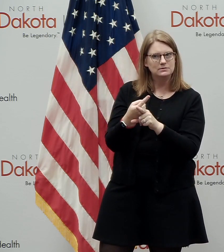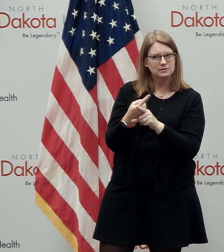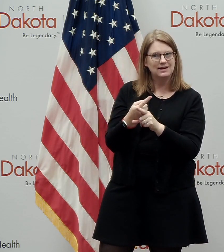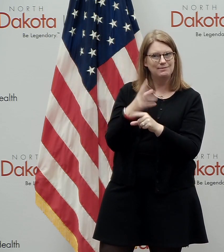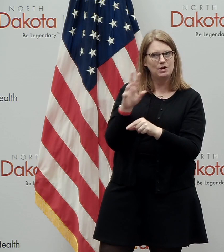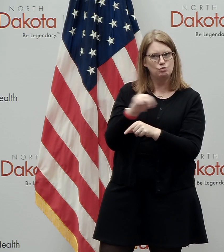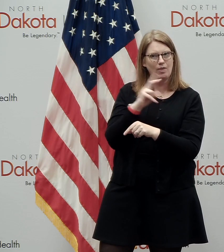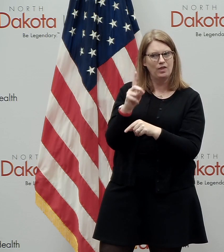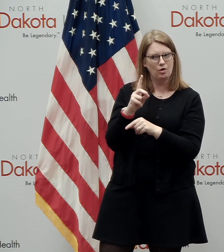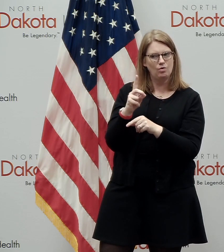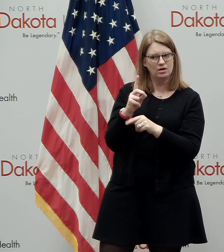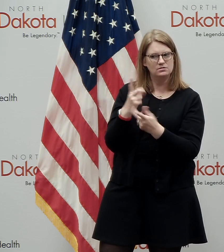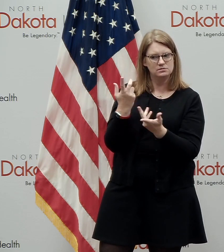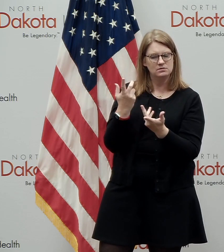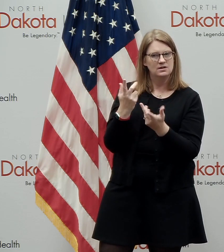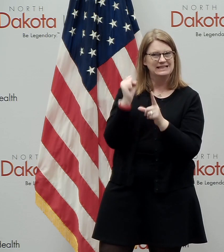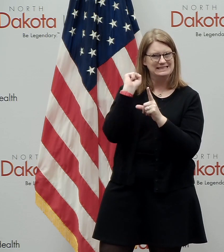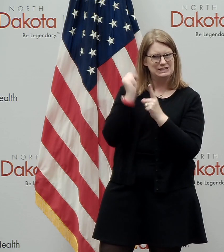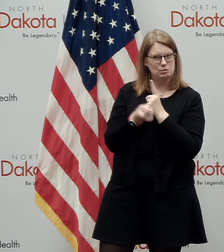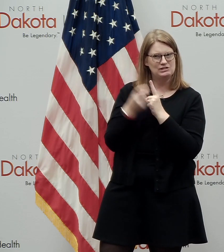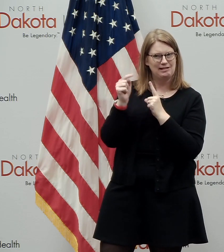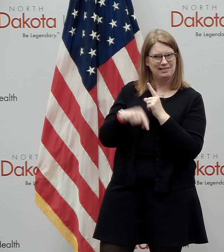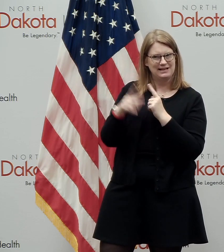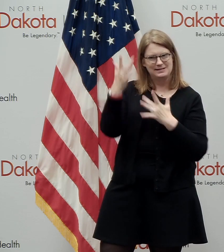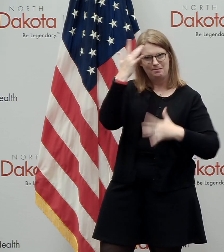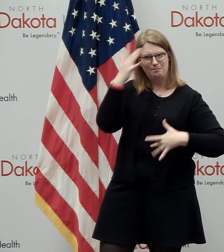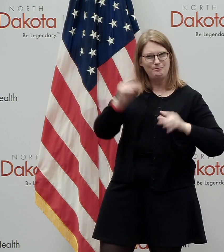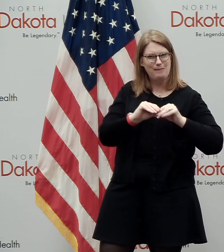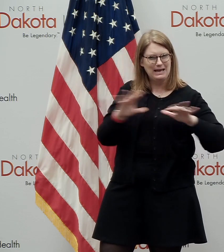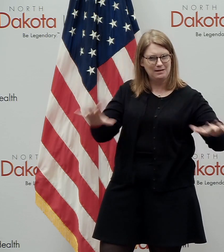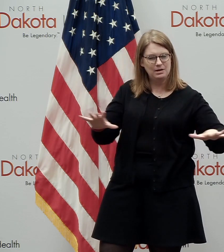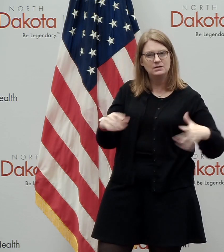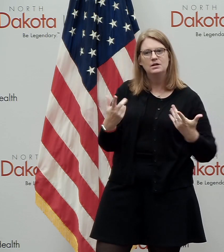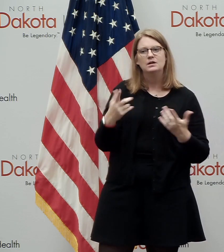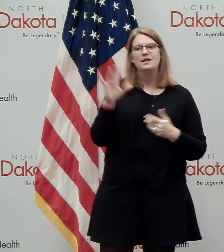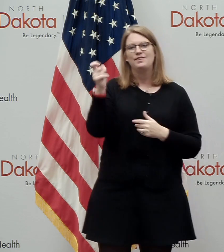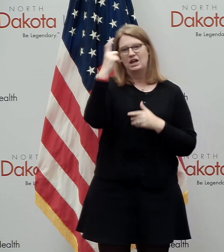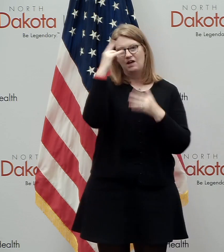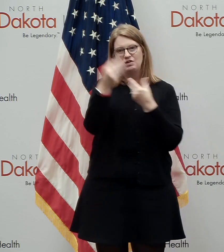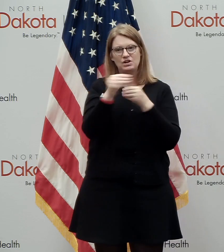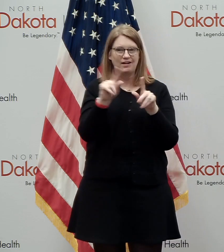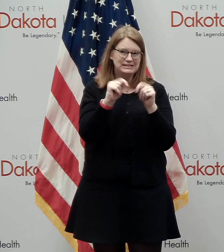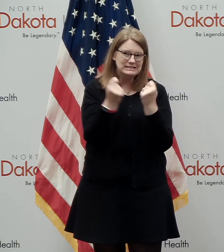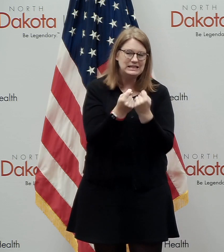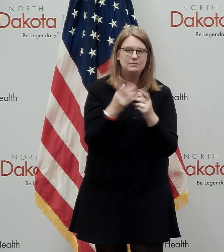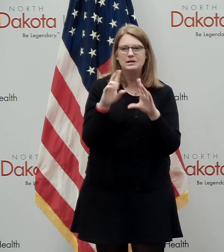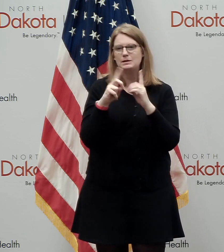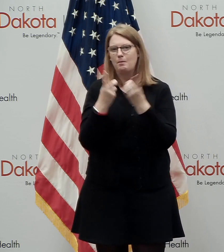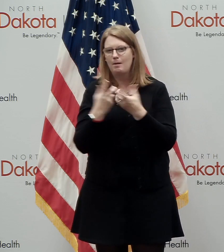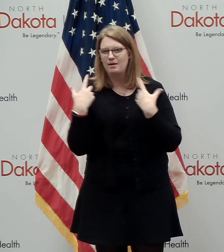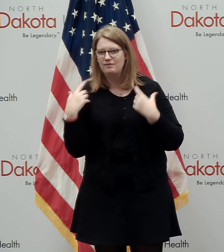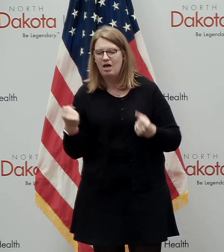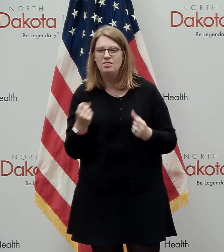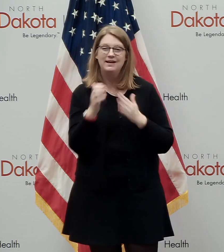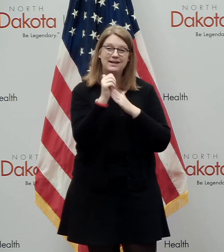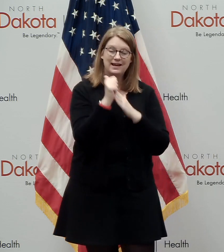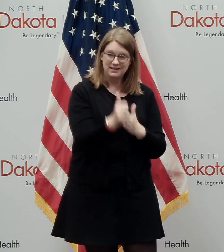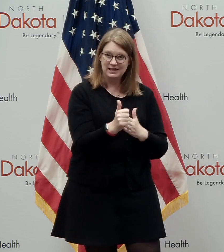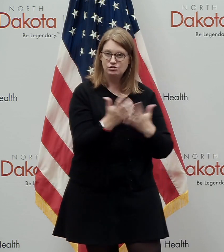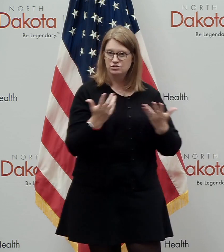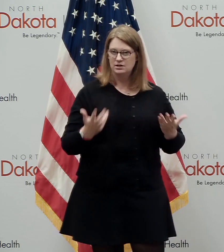in this pandemic. So I want to thank all of those folks, including Governor's Office team and Department of Health and leadership, that